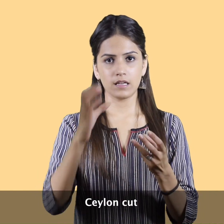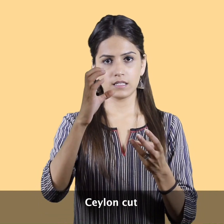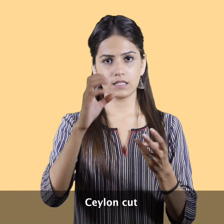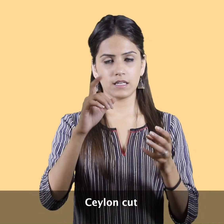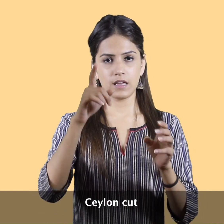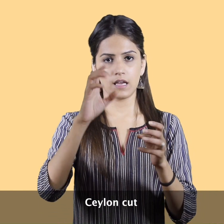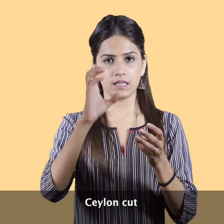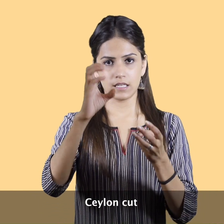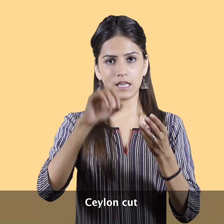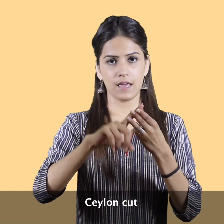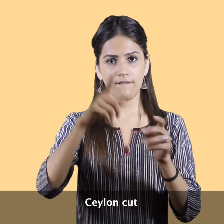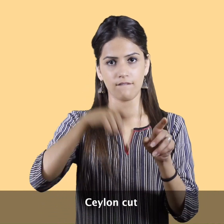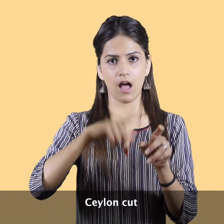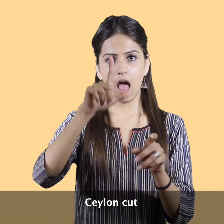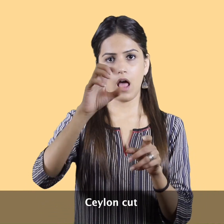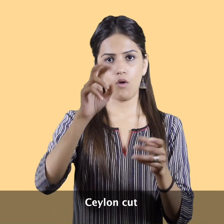Ceylon. Cut.